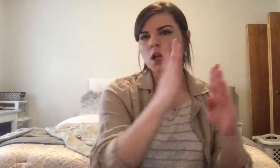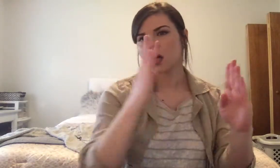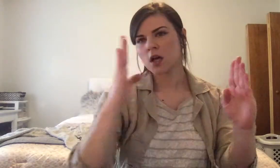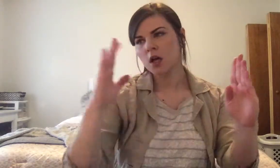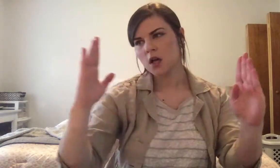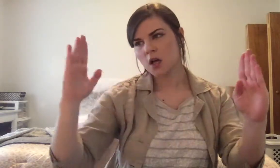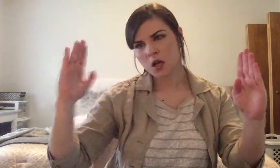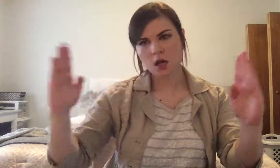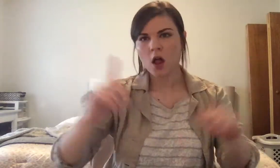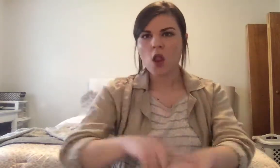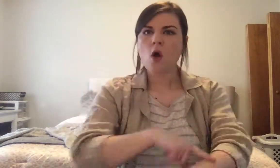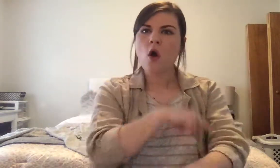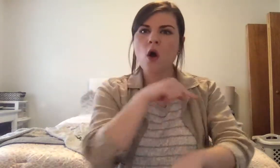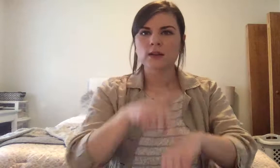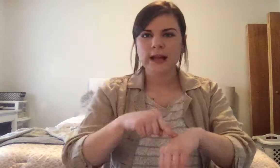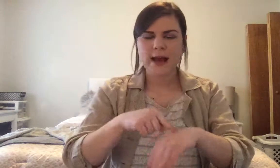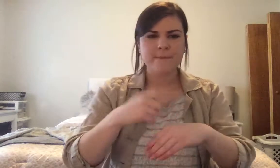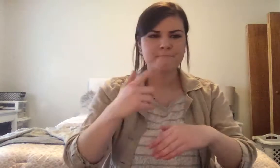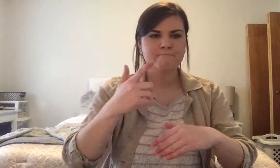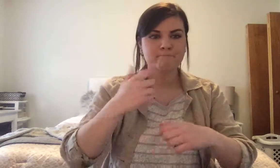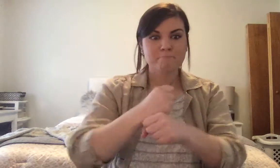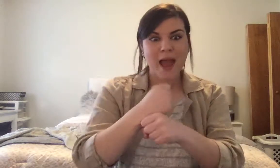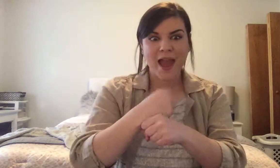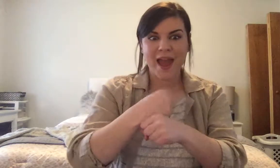aren't producing the work that matches their taste.